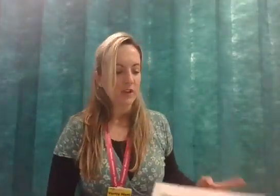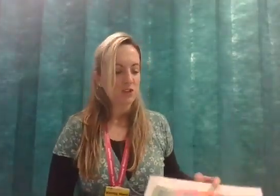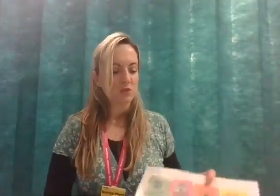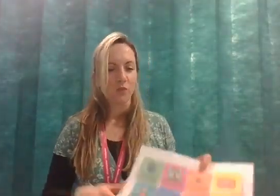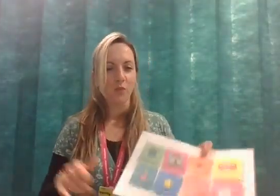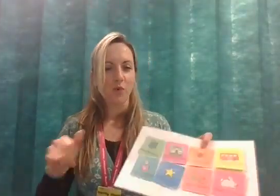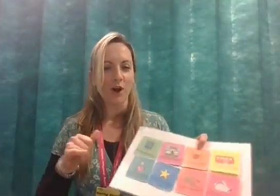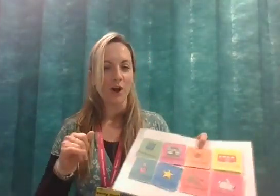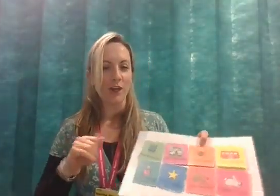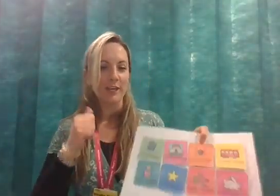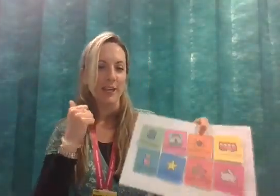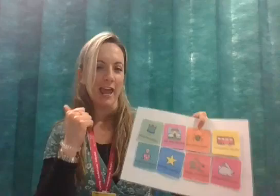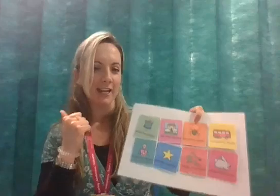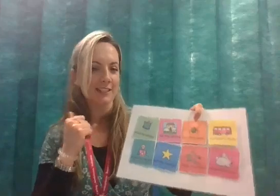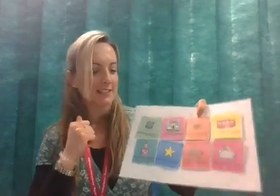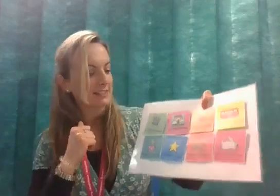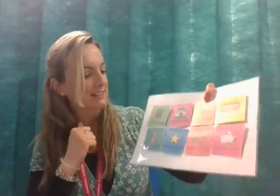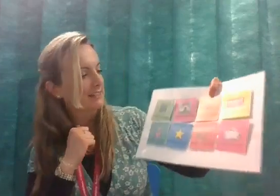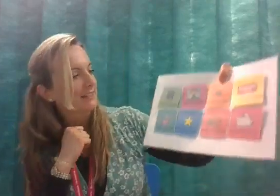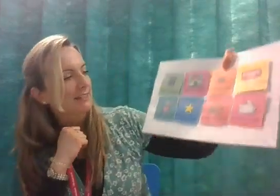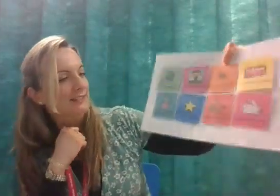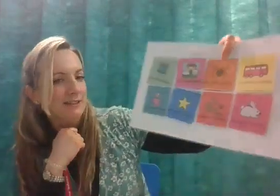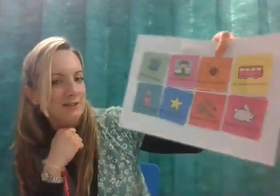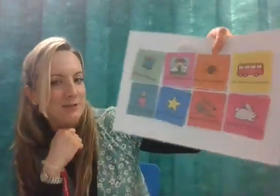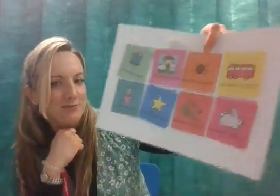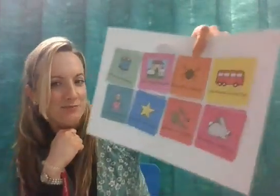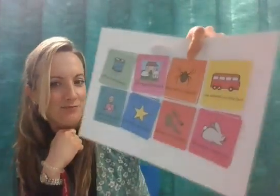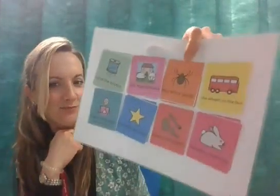which one next?